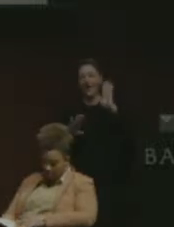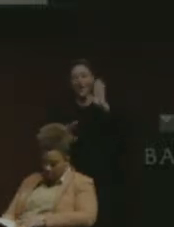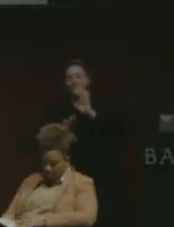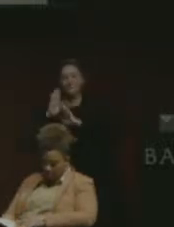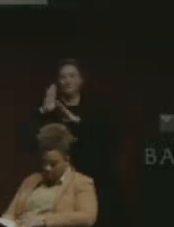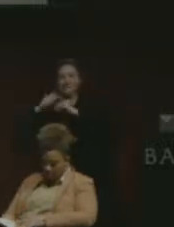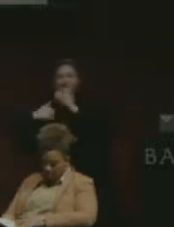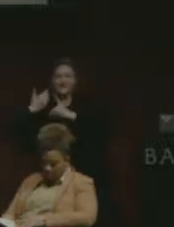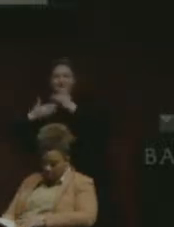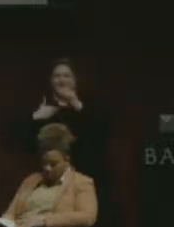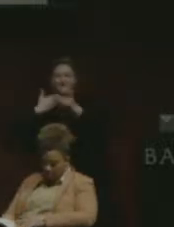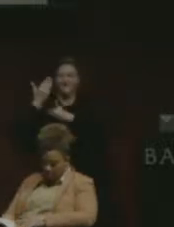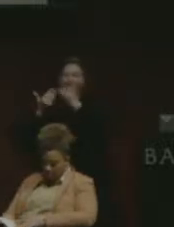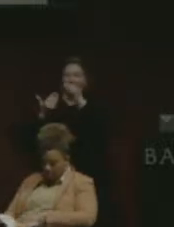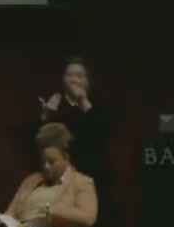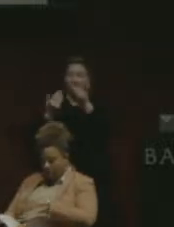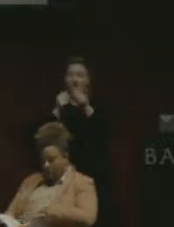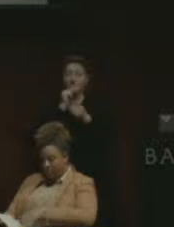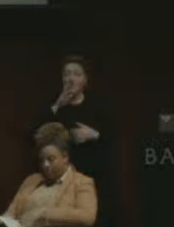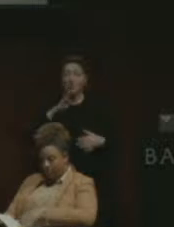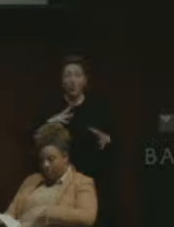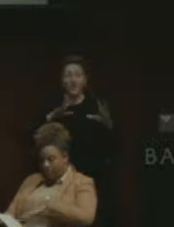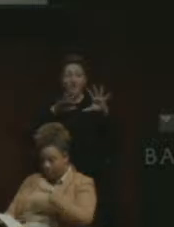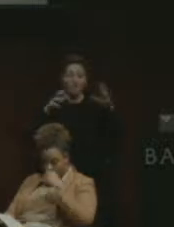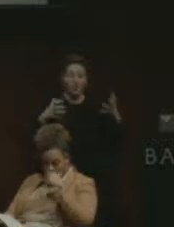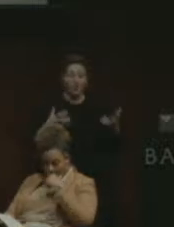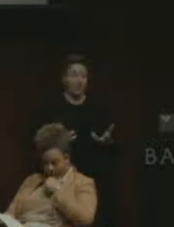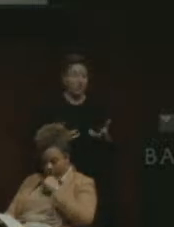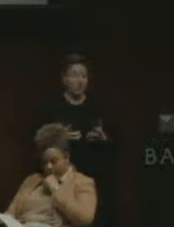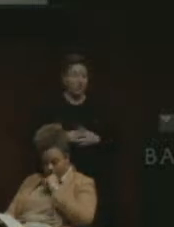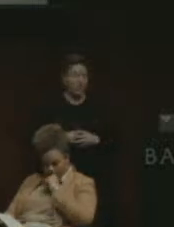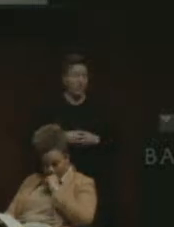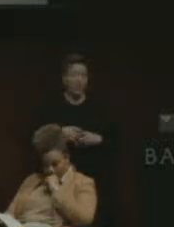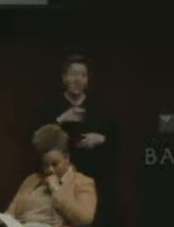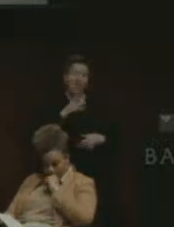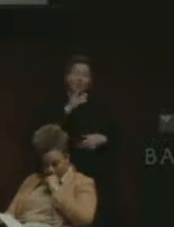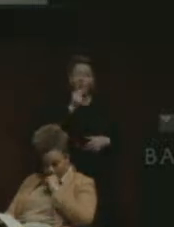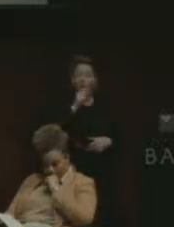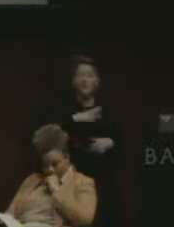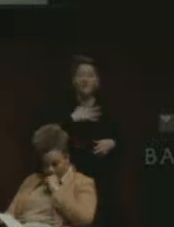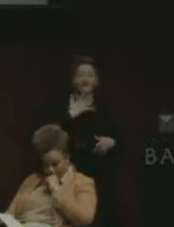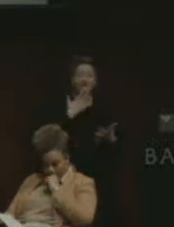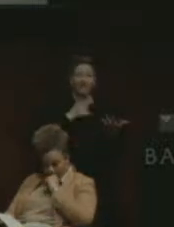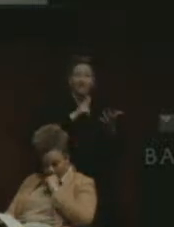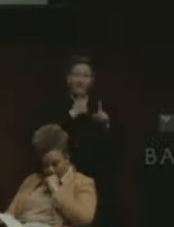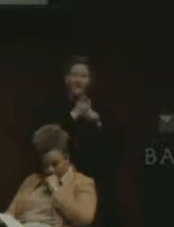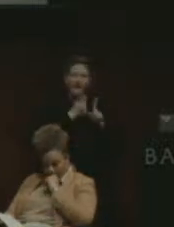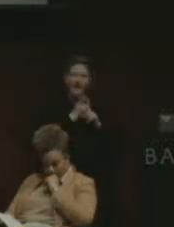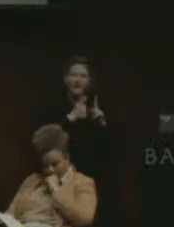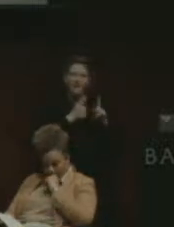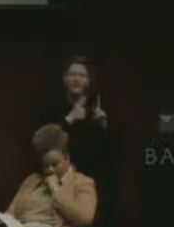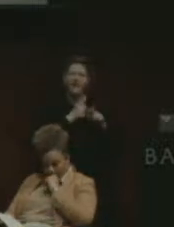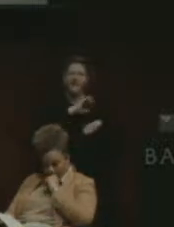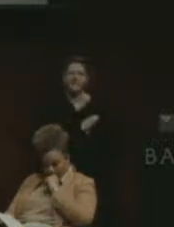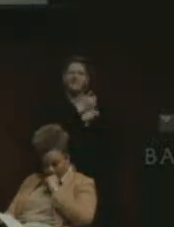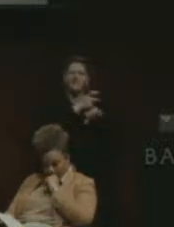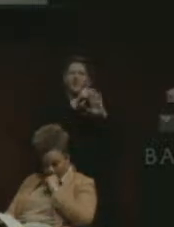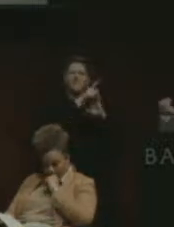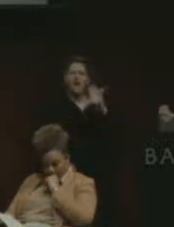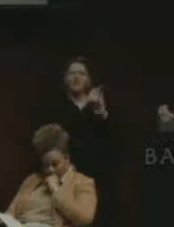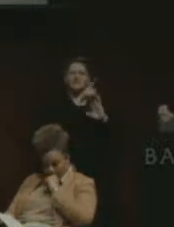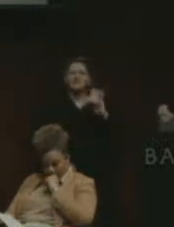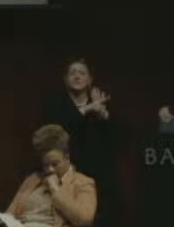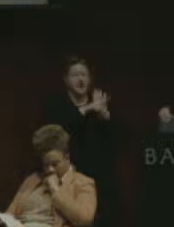radical voices of women, the majority of whom are women of color around the world, how do they form policy? And then what